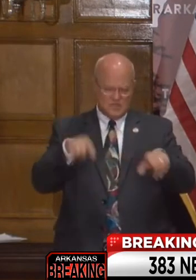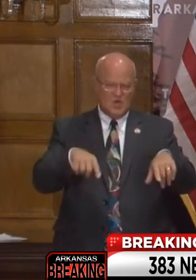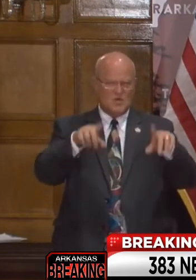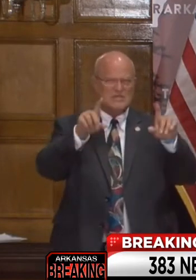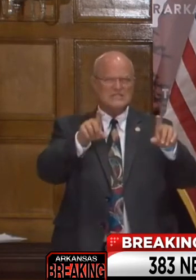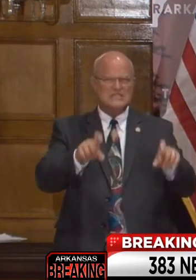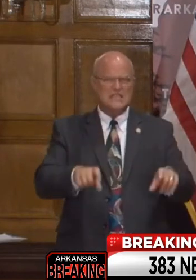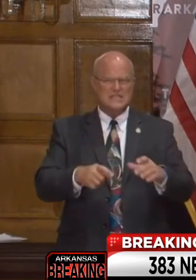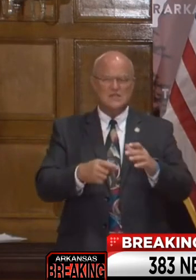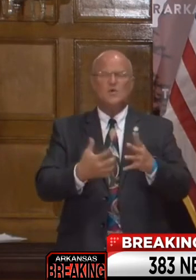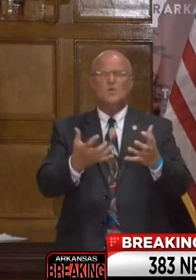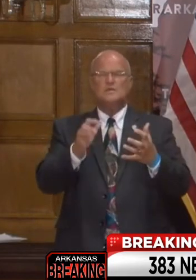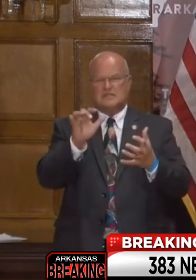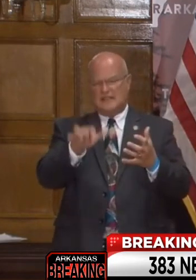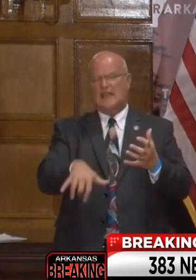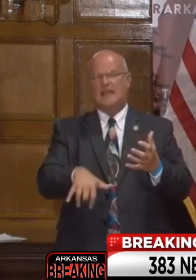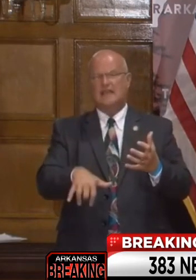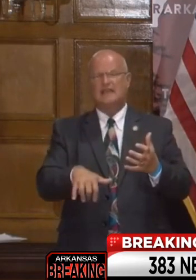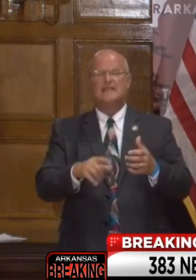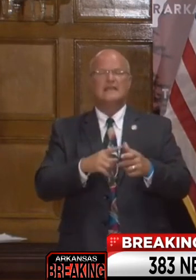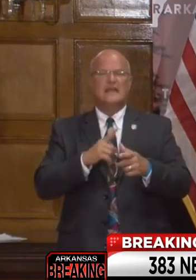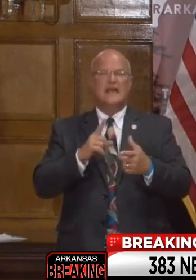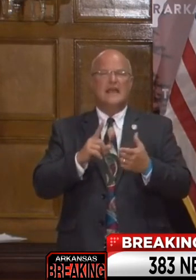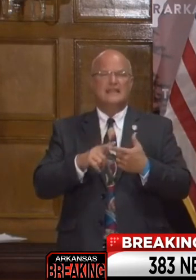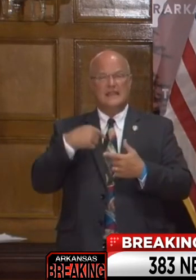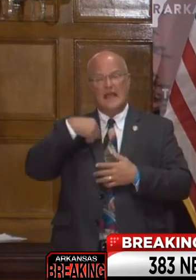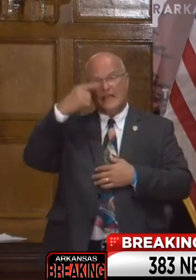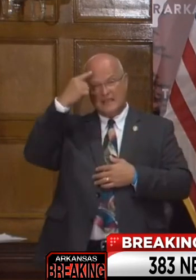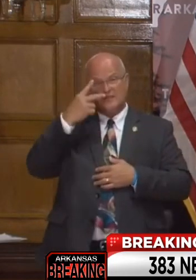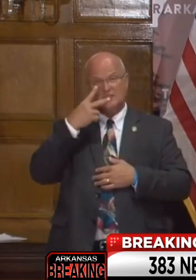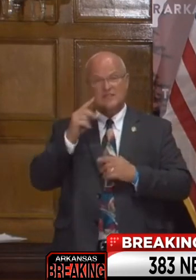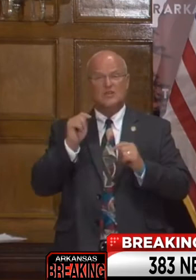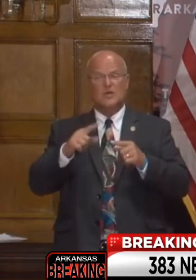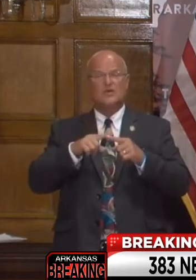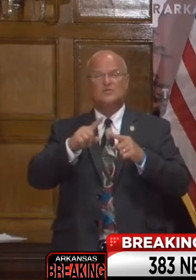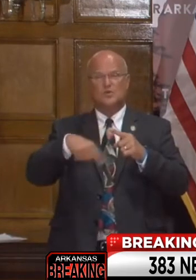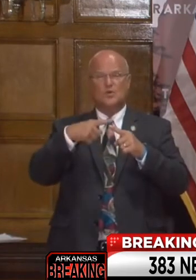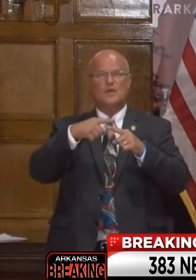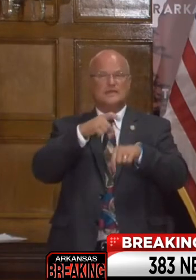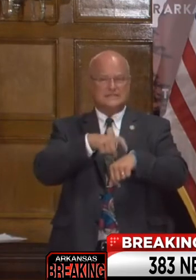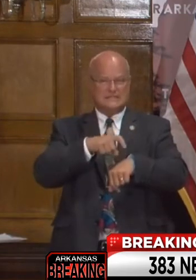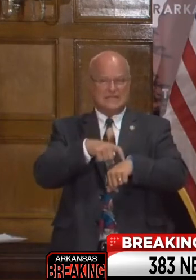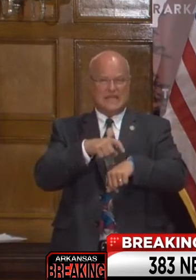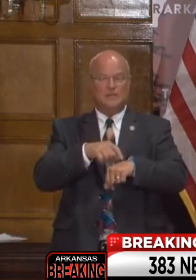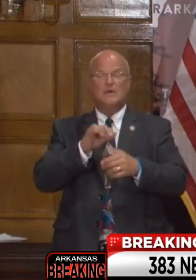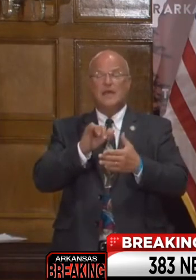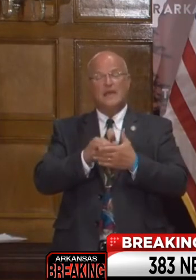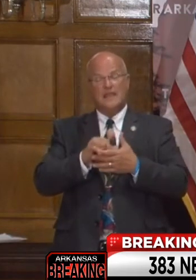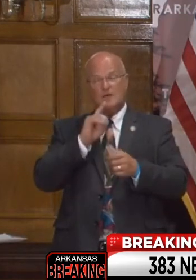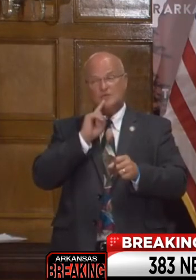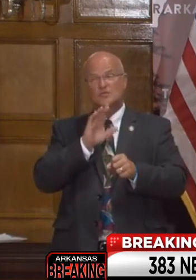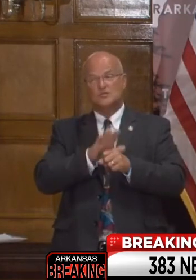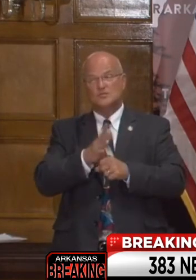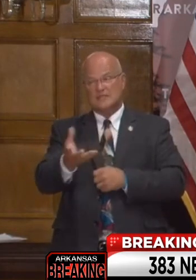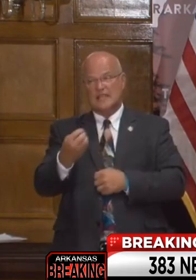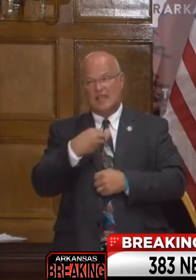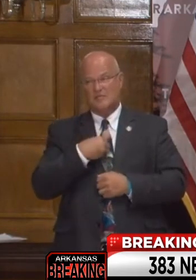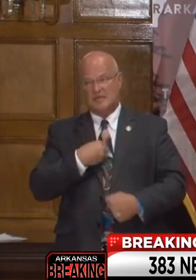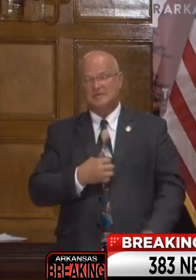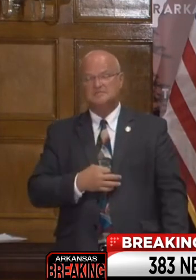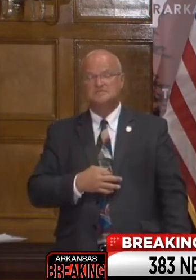your test. We want you to do that, and I think you'll see a quicker turnaround, and that was the assurance that they gave